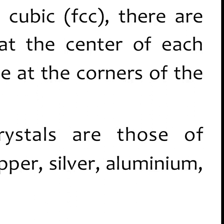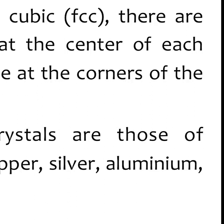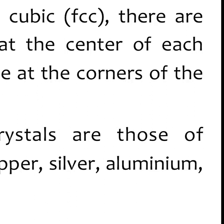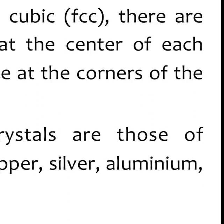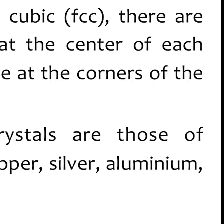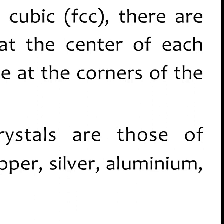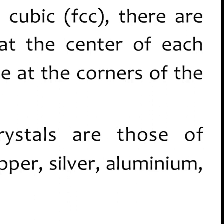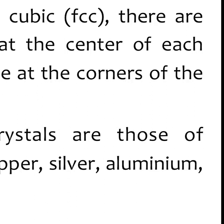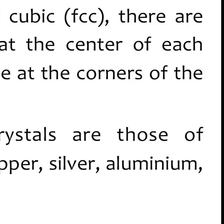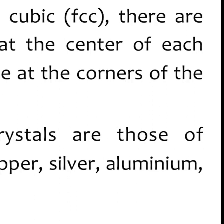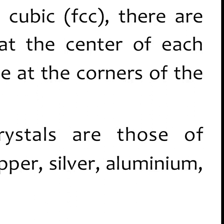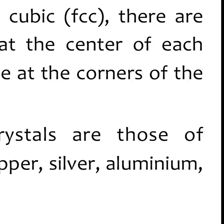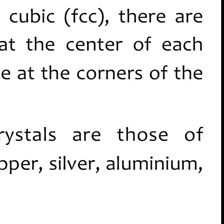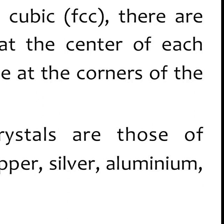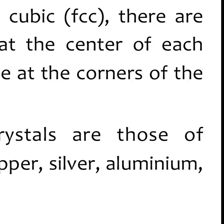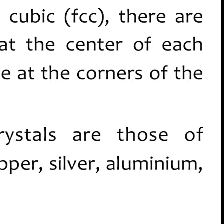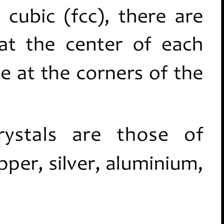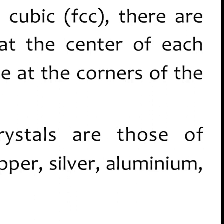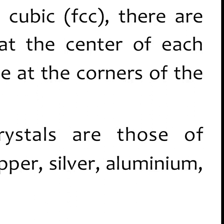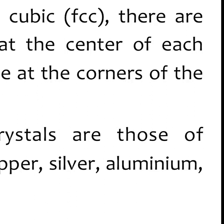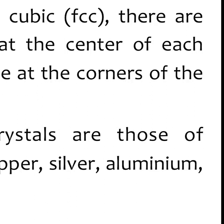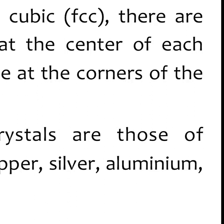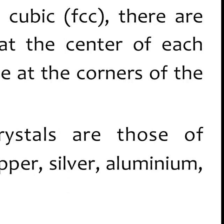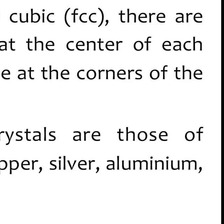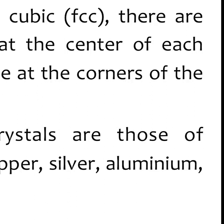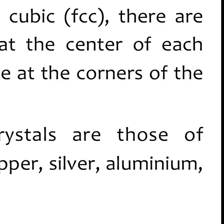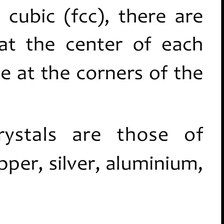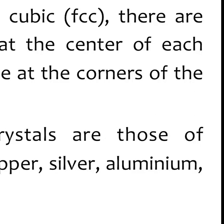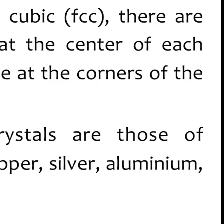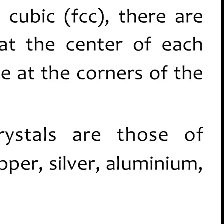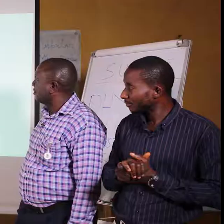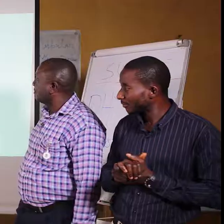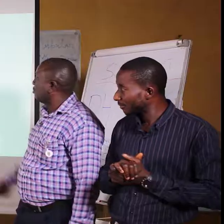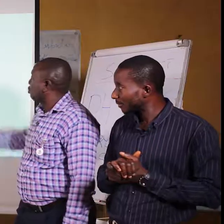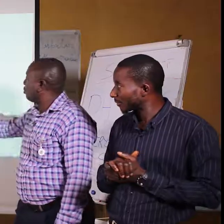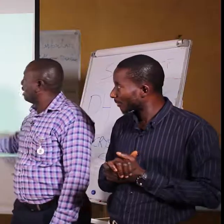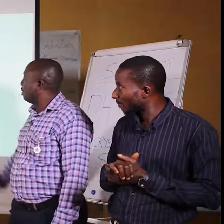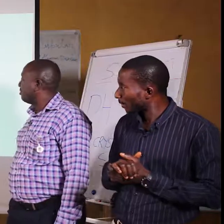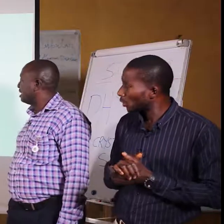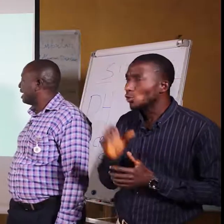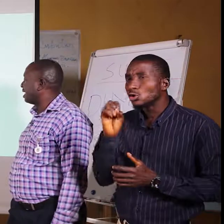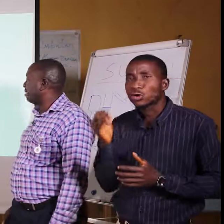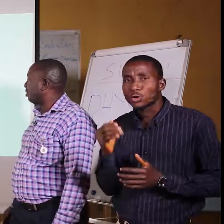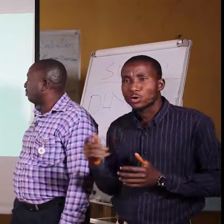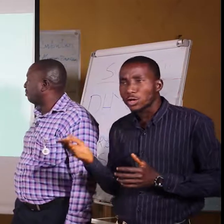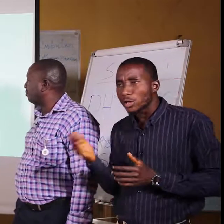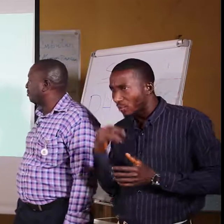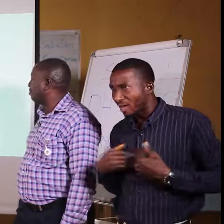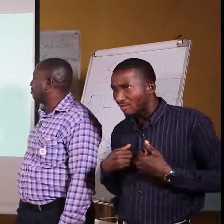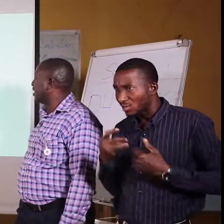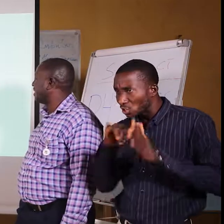silver, aluminum, lead, etc. So here we have the diagram